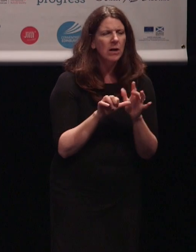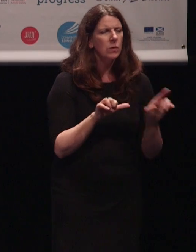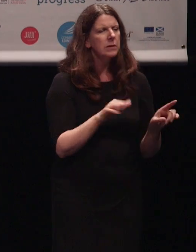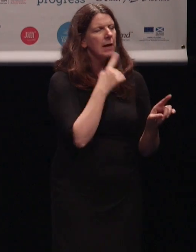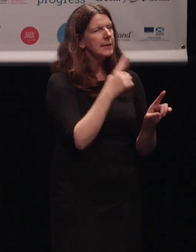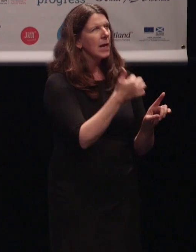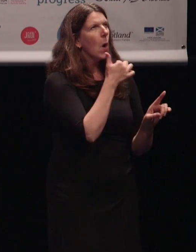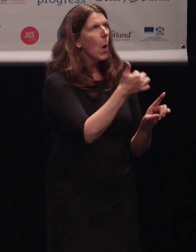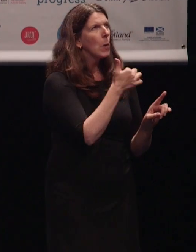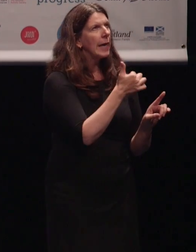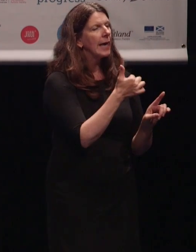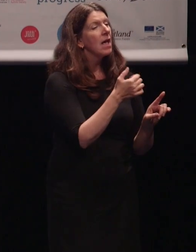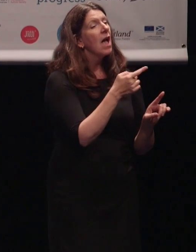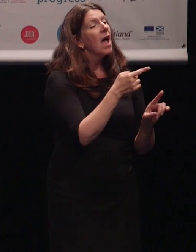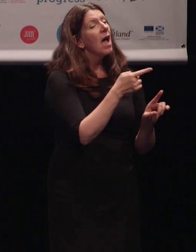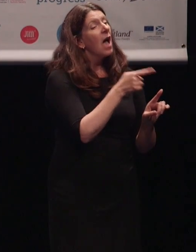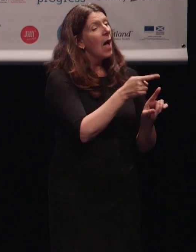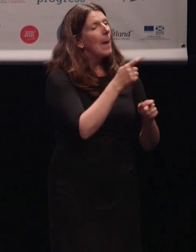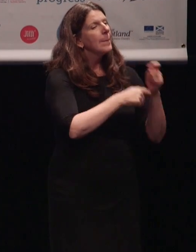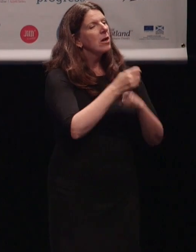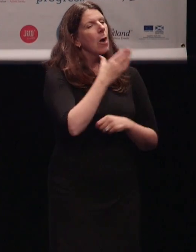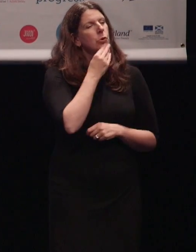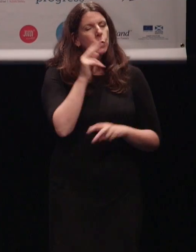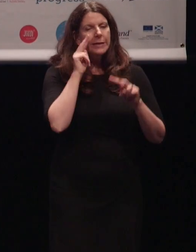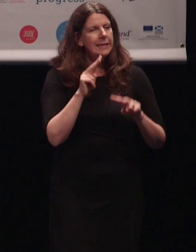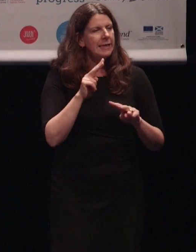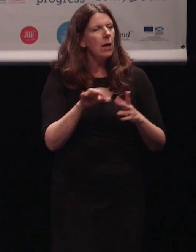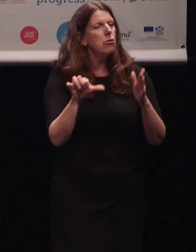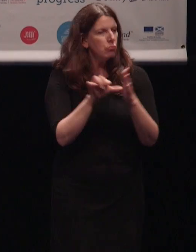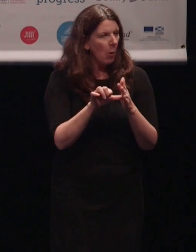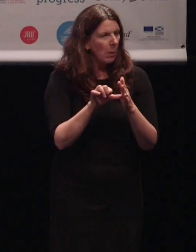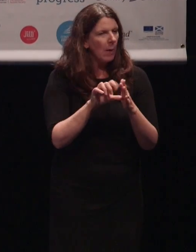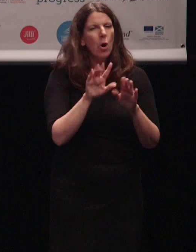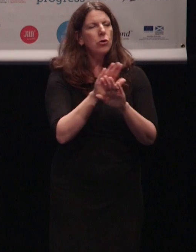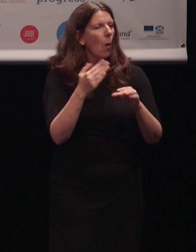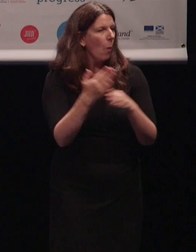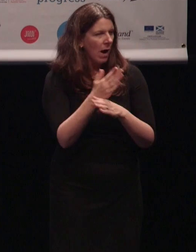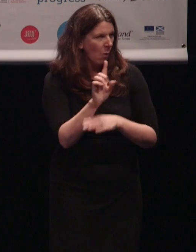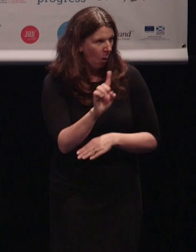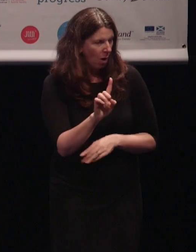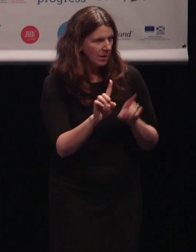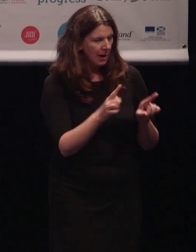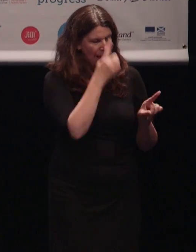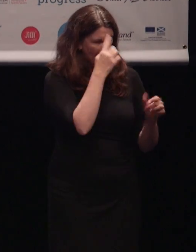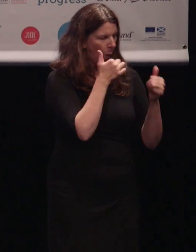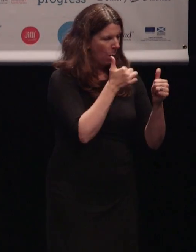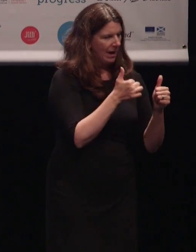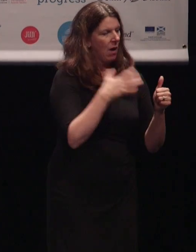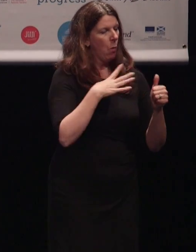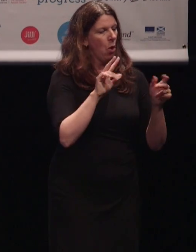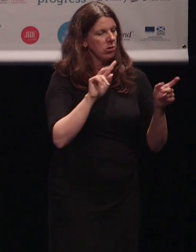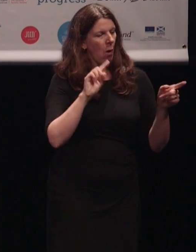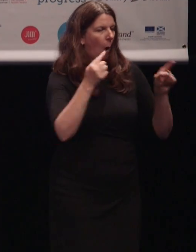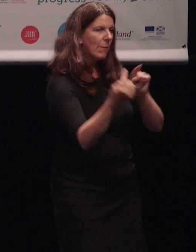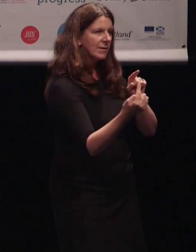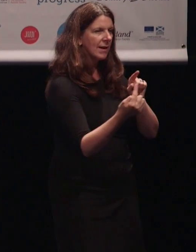does not work. So with the solution-focused strategies, we look at what do work. When does it work?